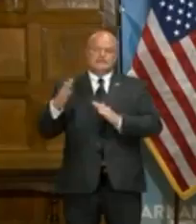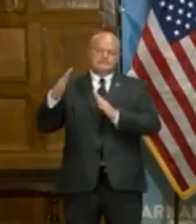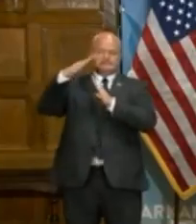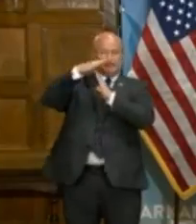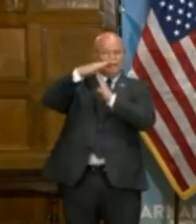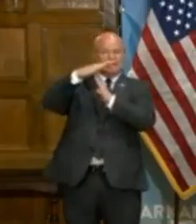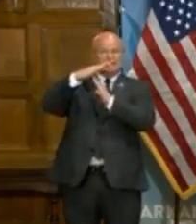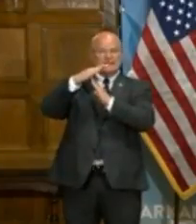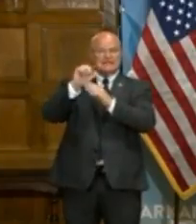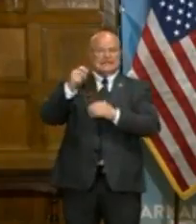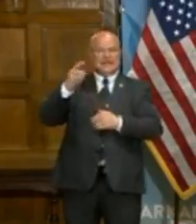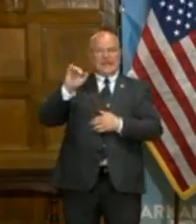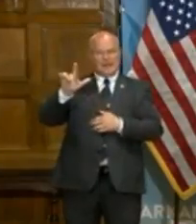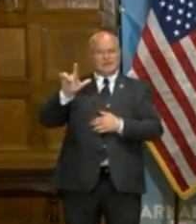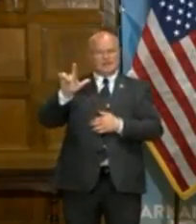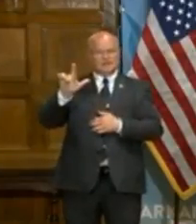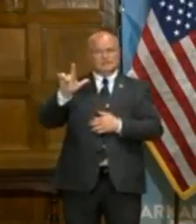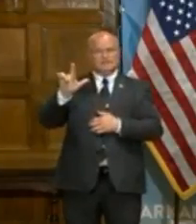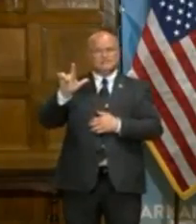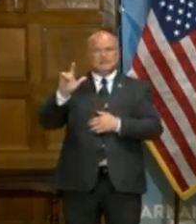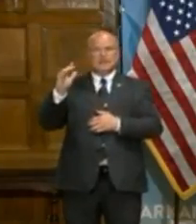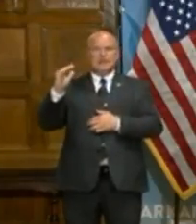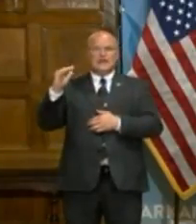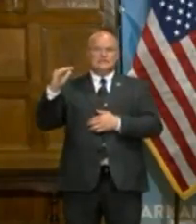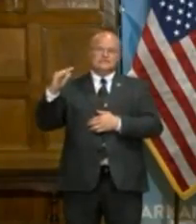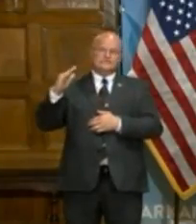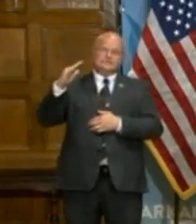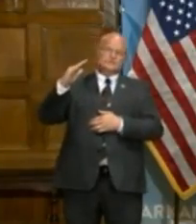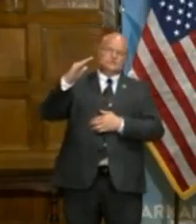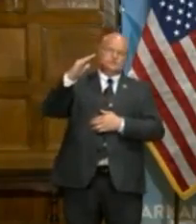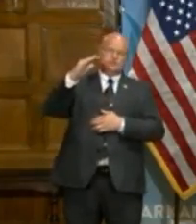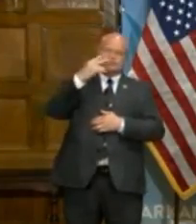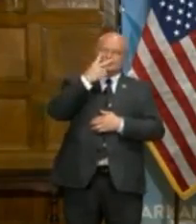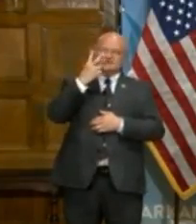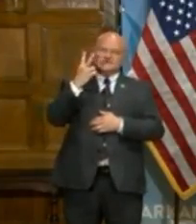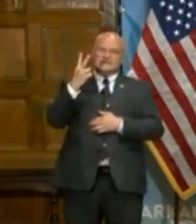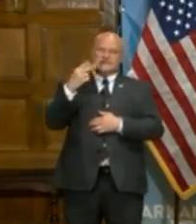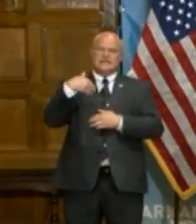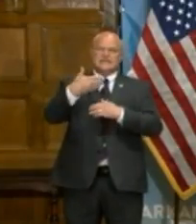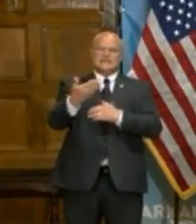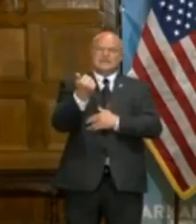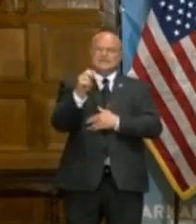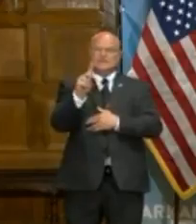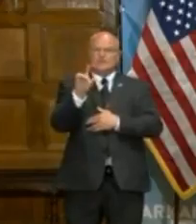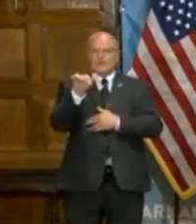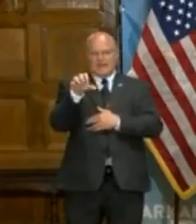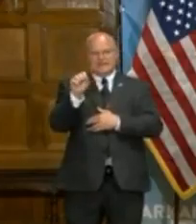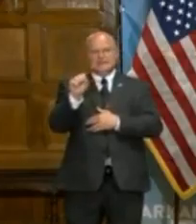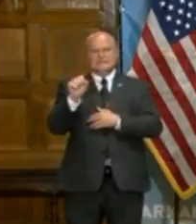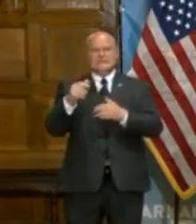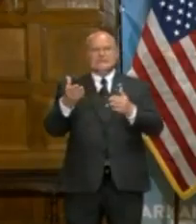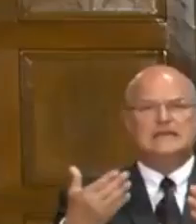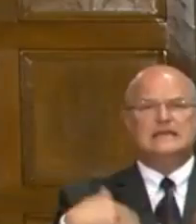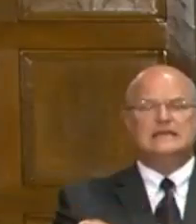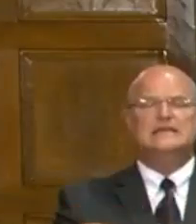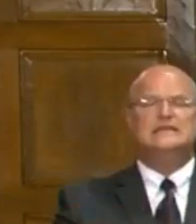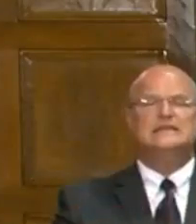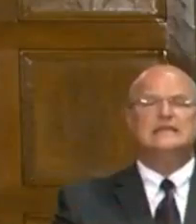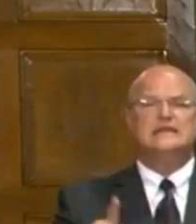peak in April. We're trending up there. We'll see where it goes the next few days. And the